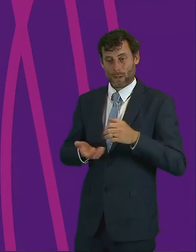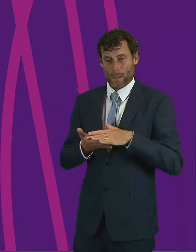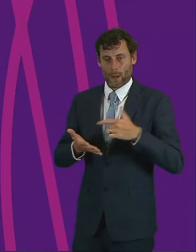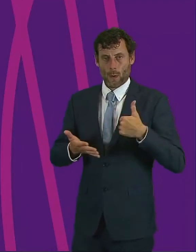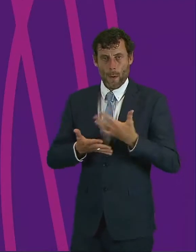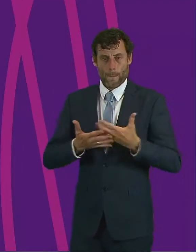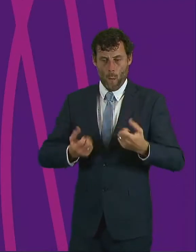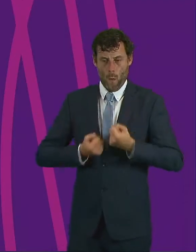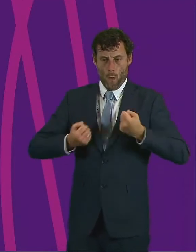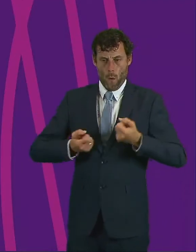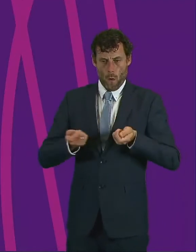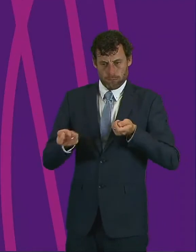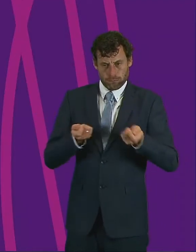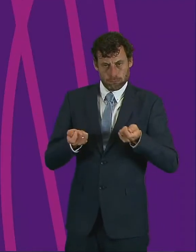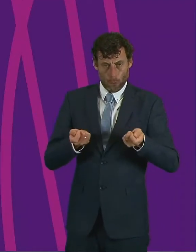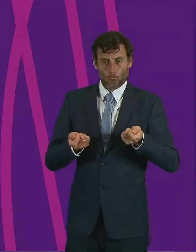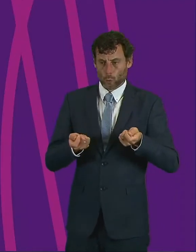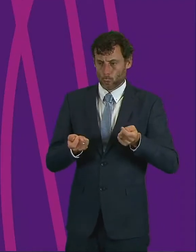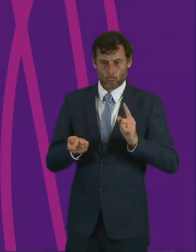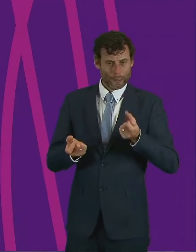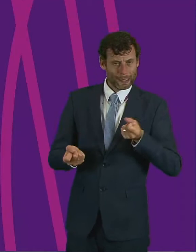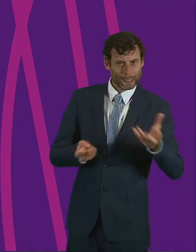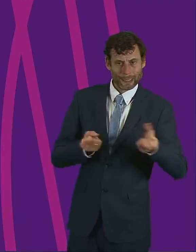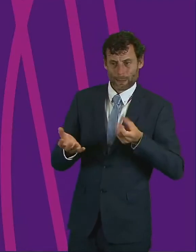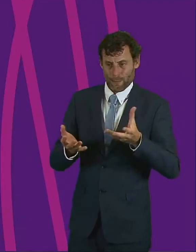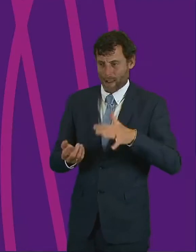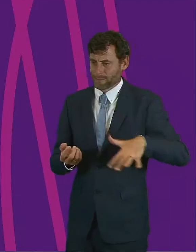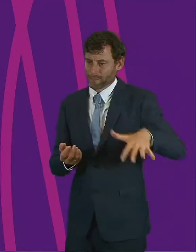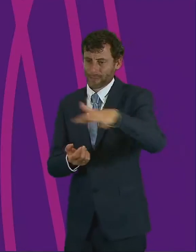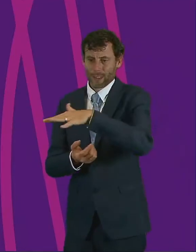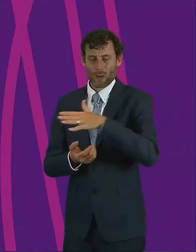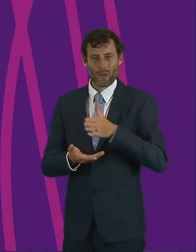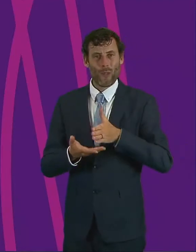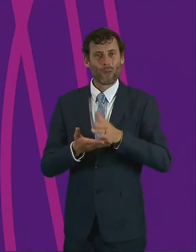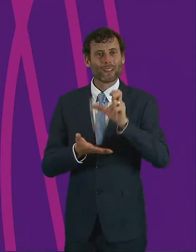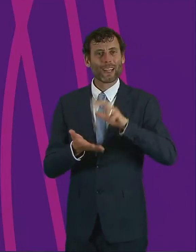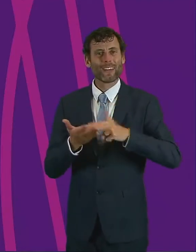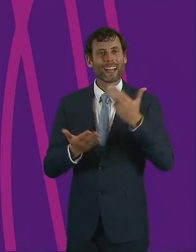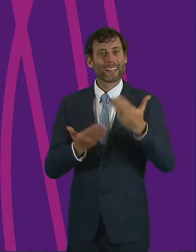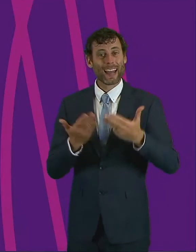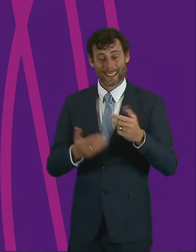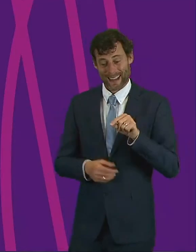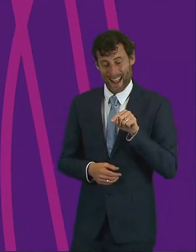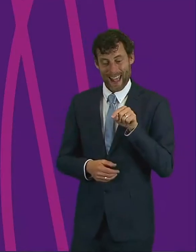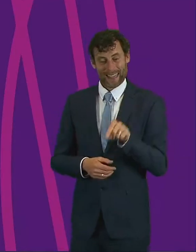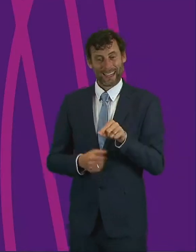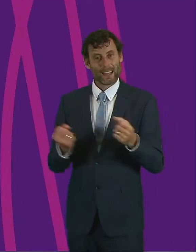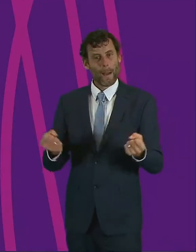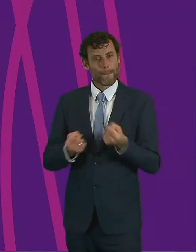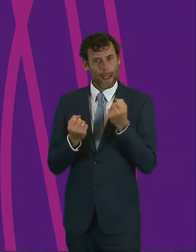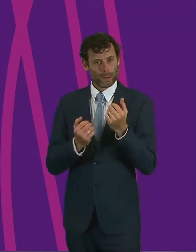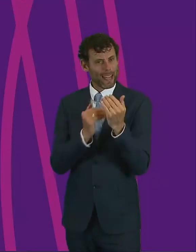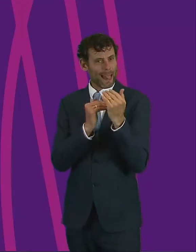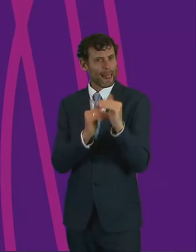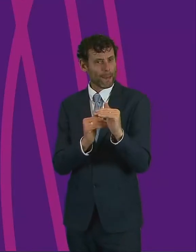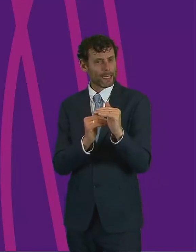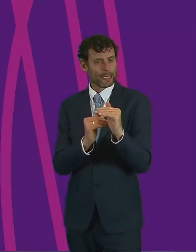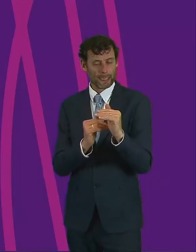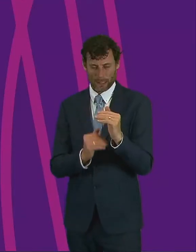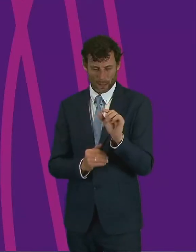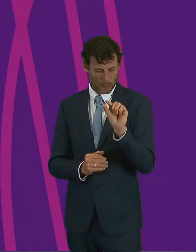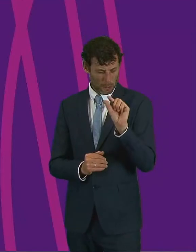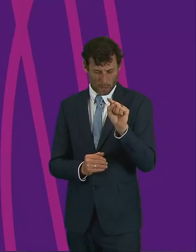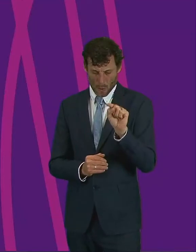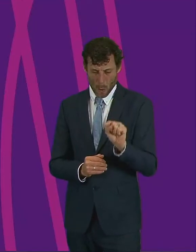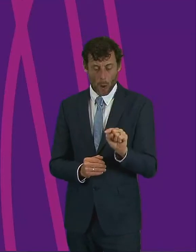more effectively and reboot our economy. They are relatively limited powers. I'm still not quite sure why we're debating it, but they